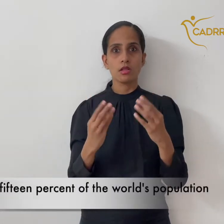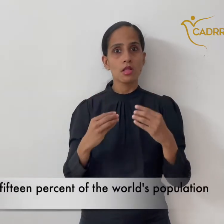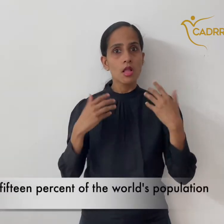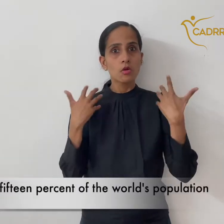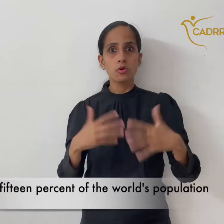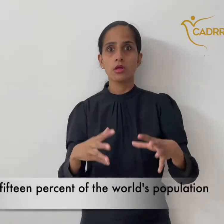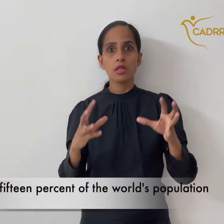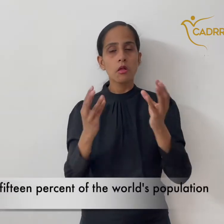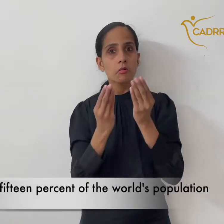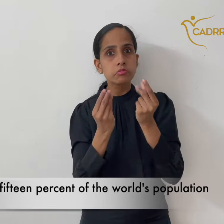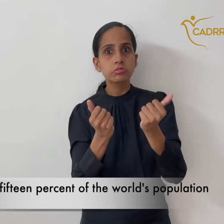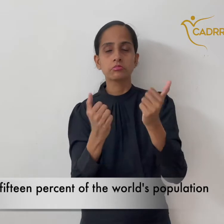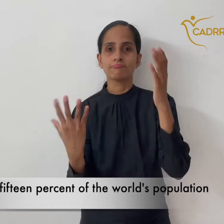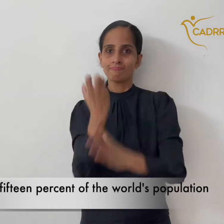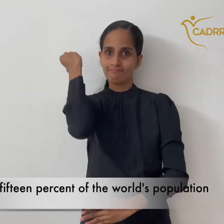which means that